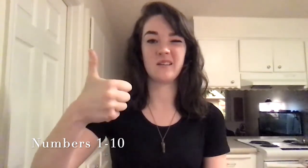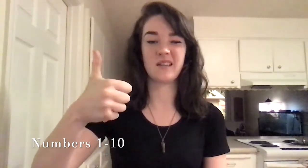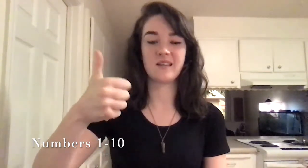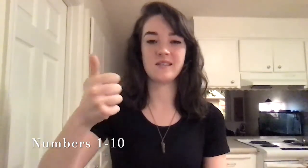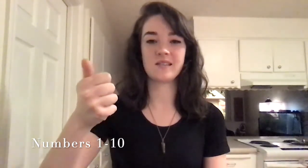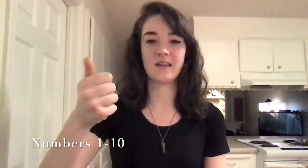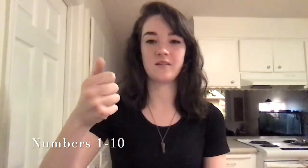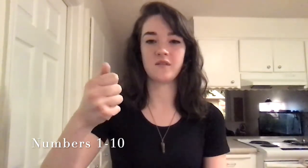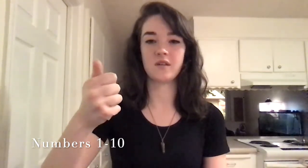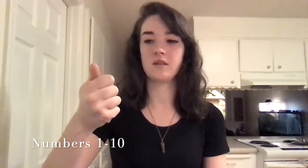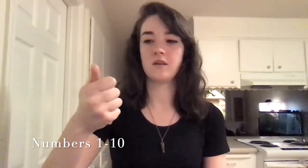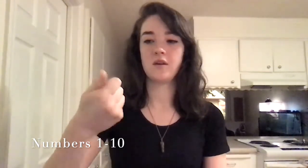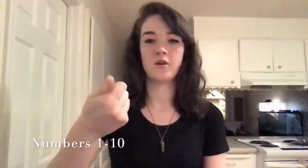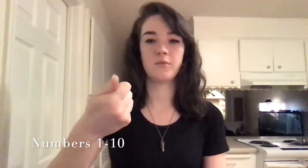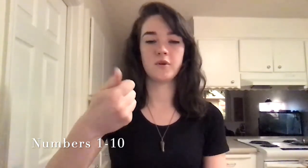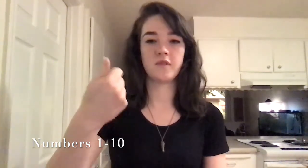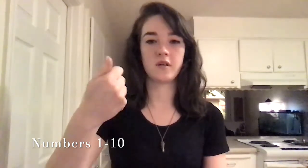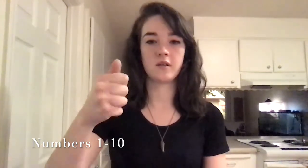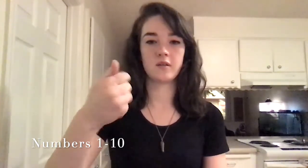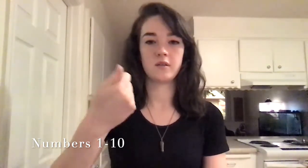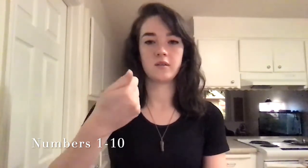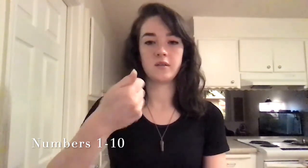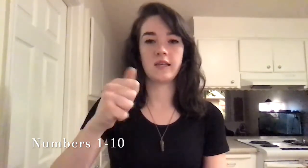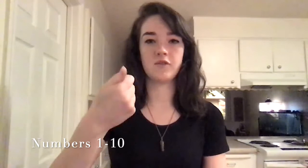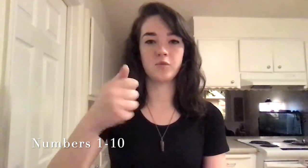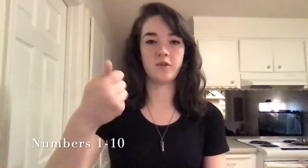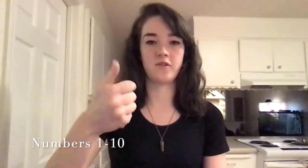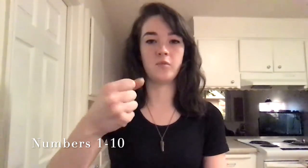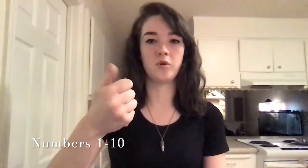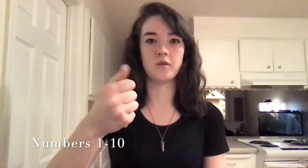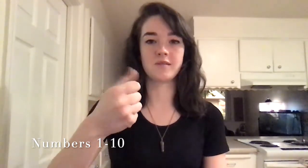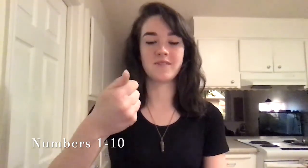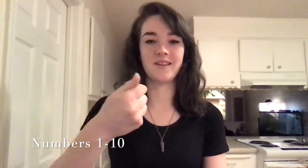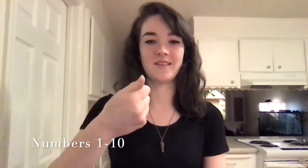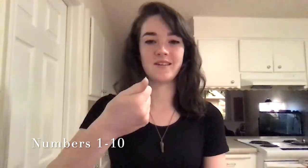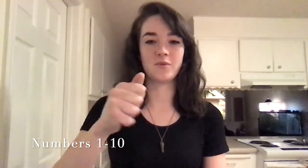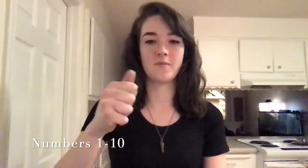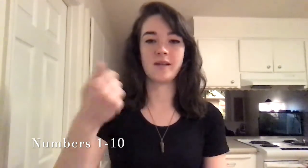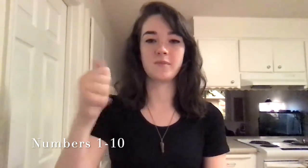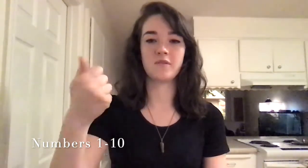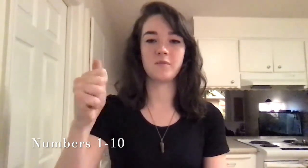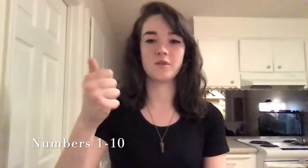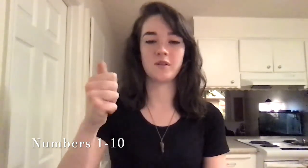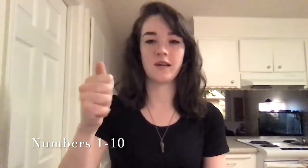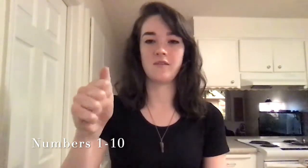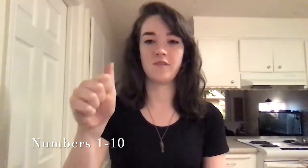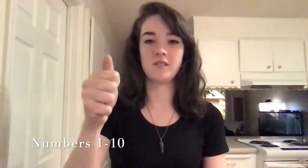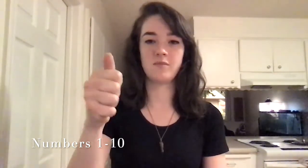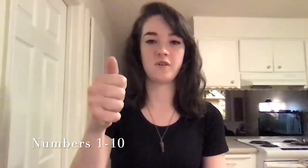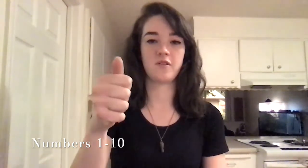this, it's kind of more of a, like you've just won a thumb war or something like that is what it reminds me of. And we're just going to kind of have the tip of our thumb